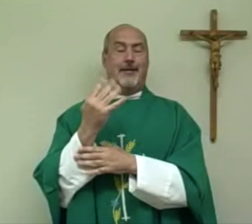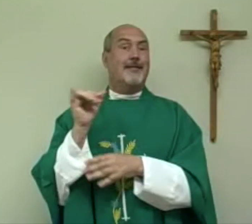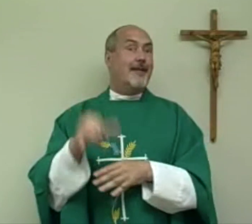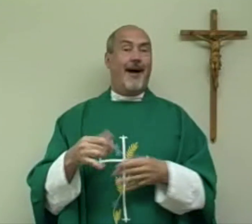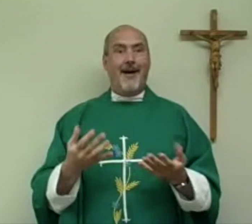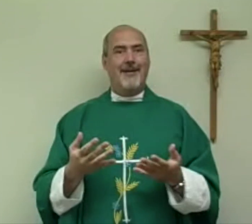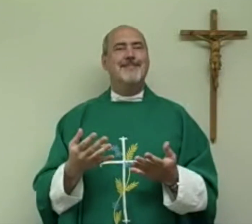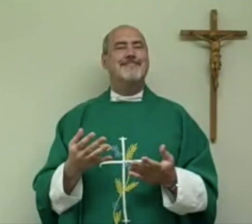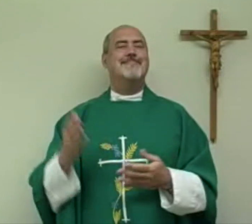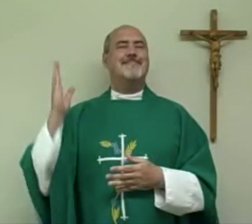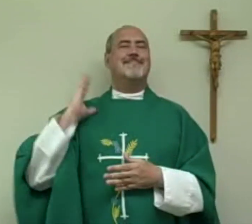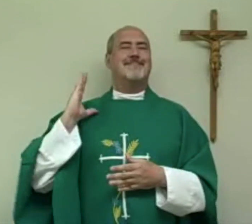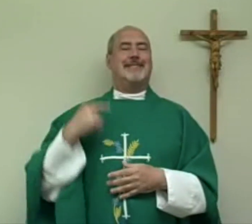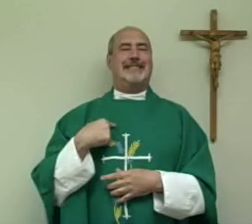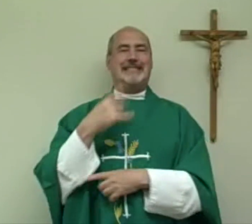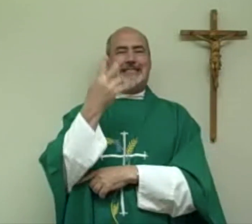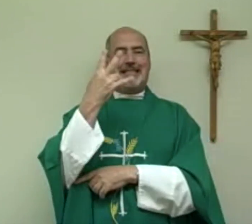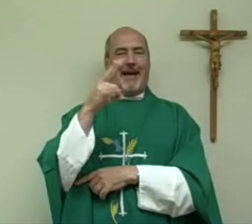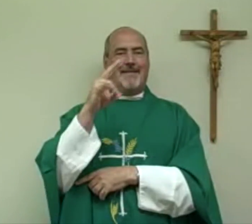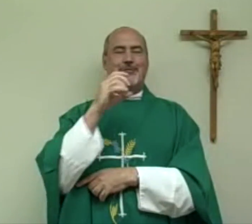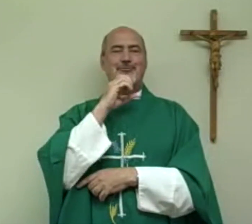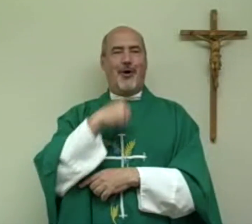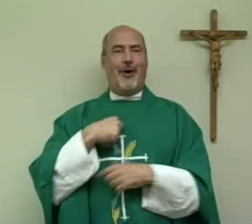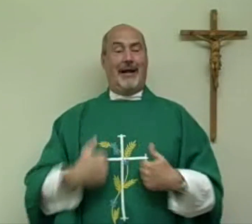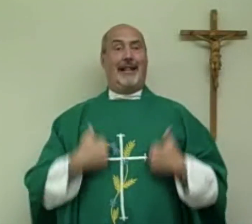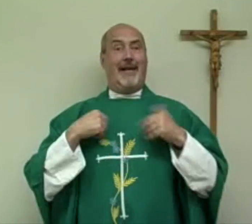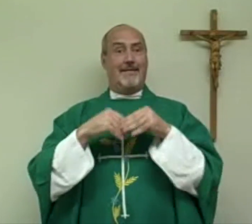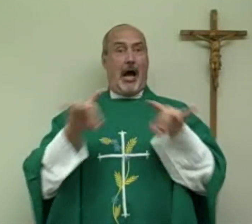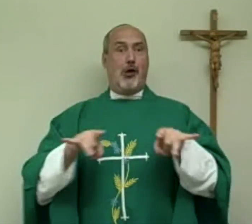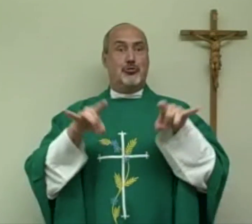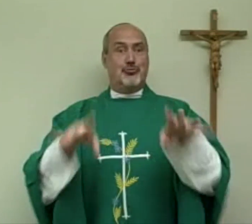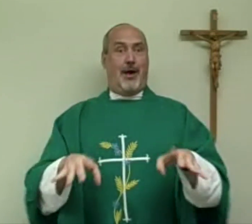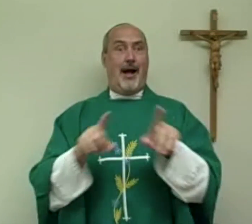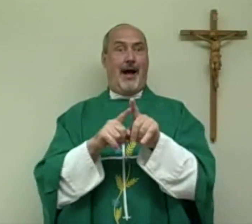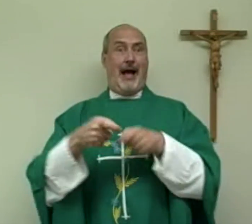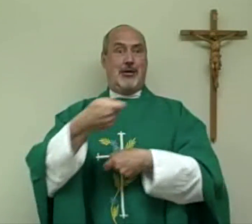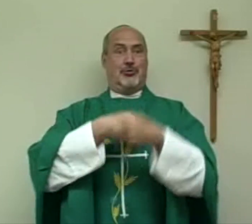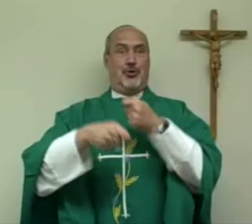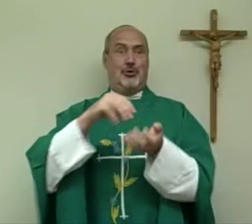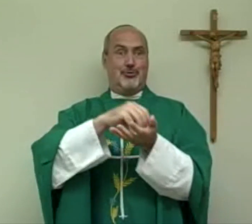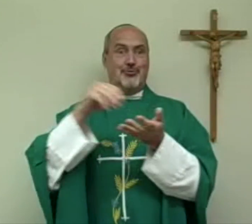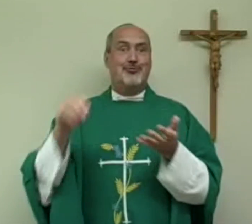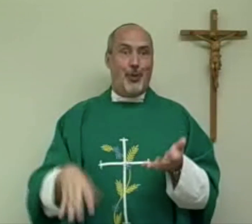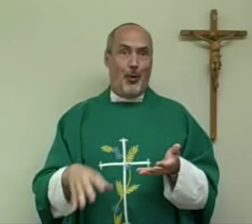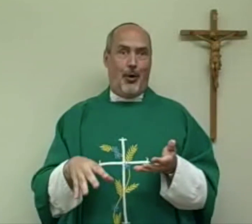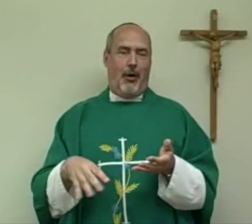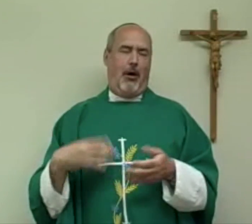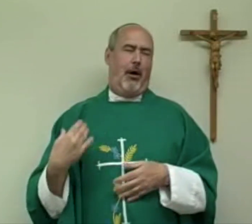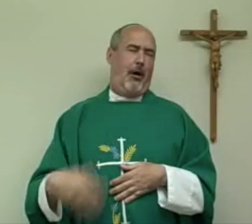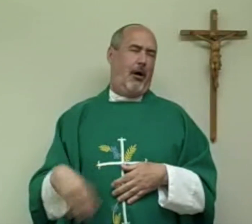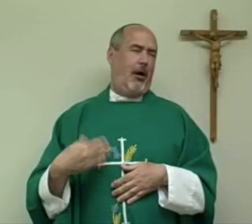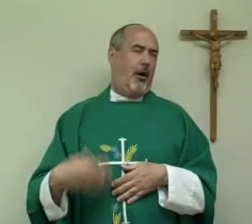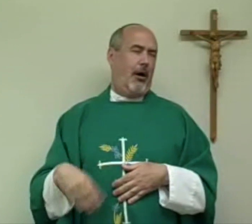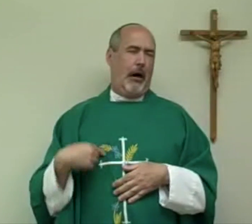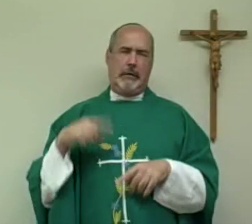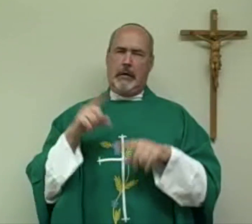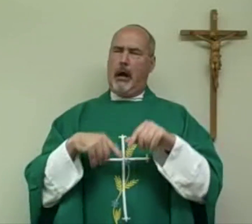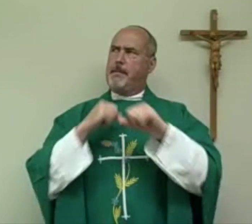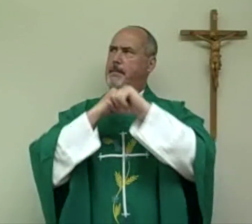of God's ability to help us grow, is that when I was 17 years old, I went off to Australia for a